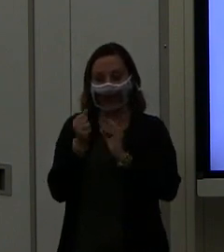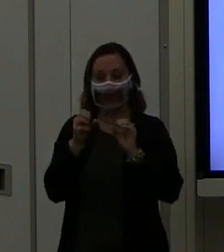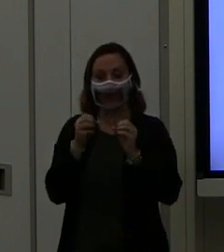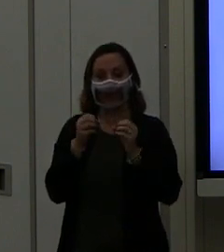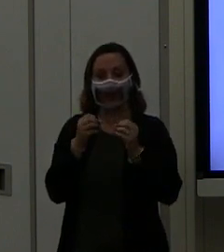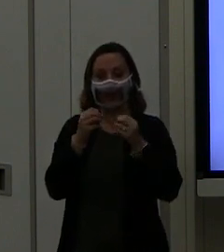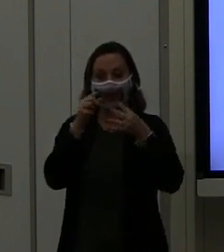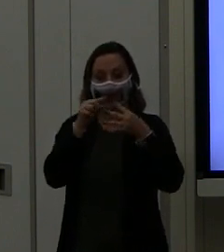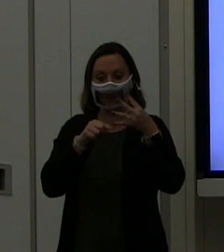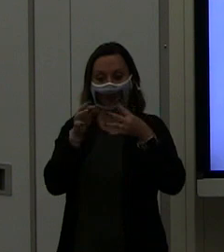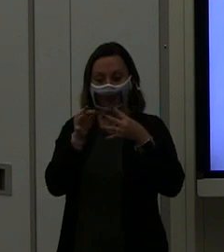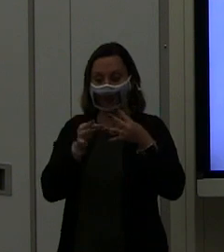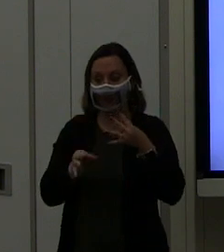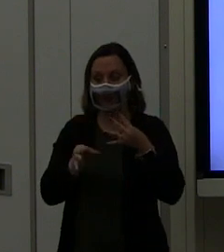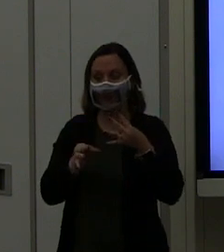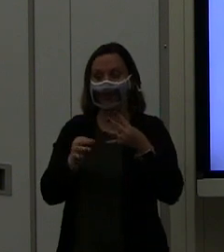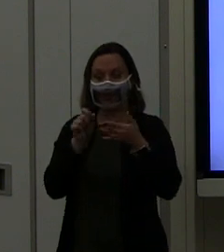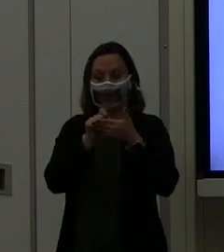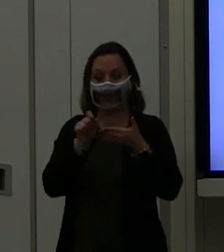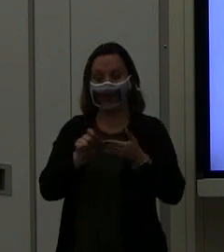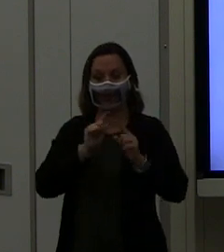focusing on written response prompts.